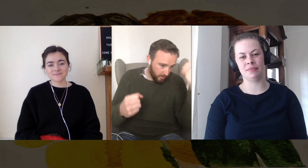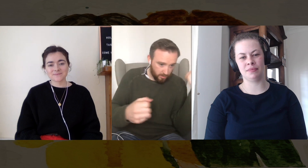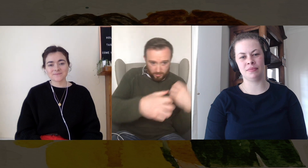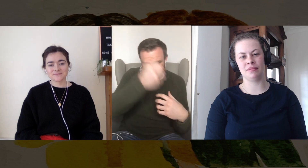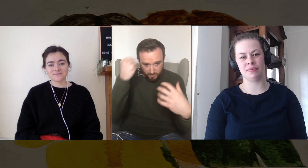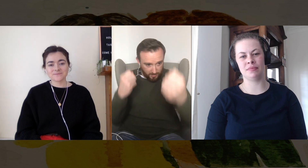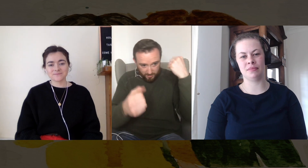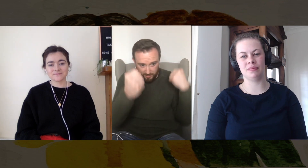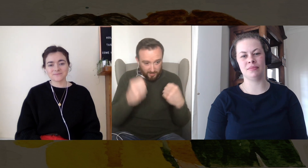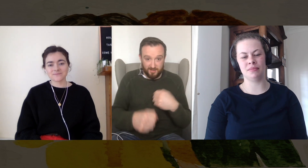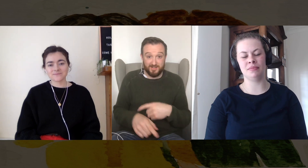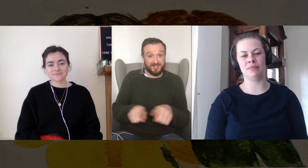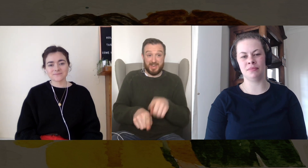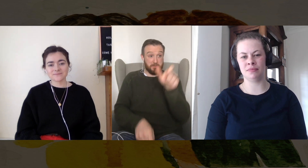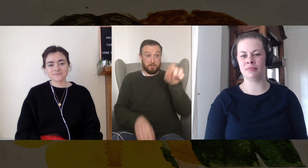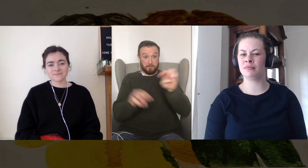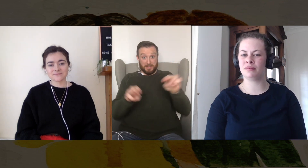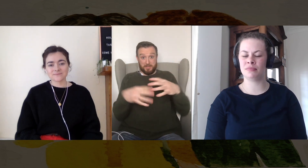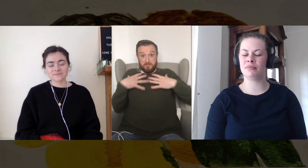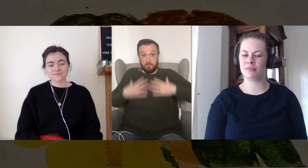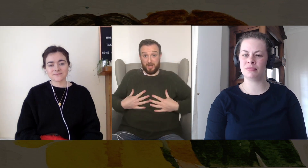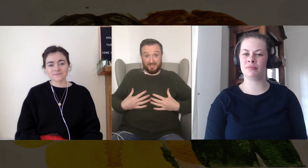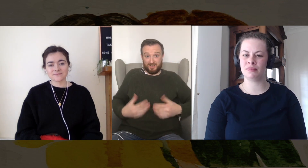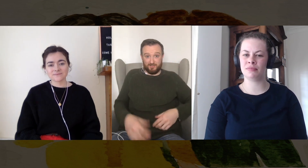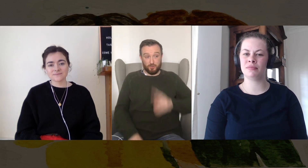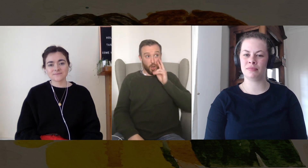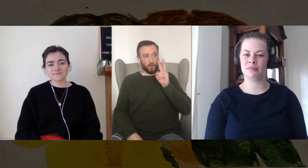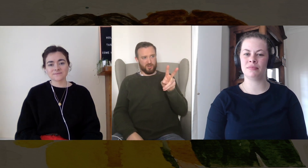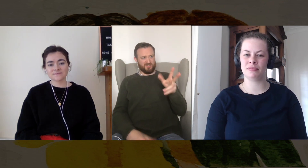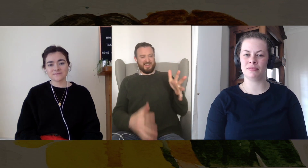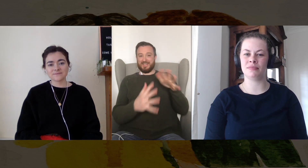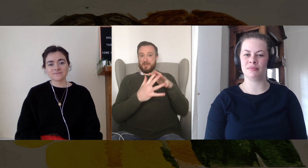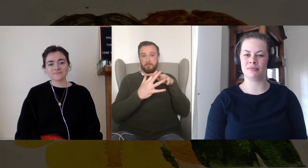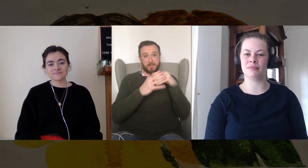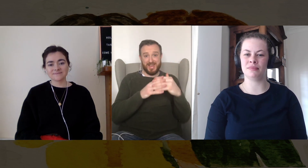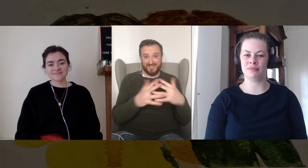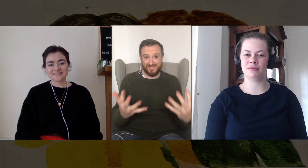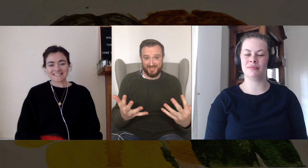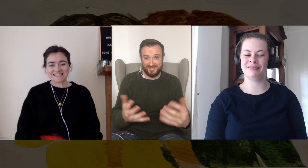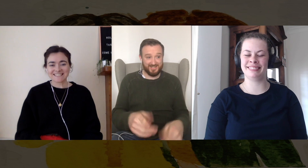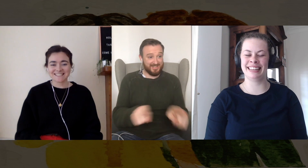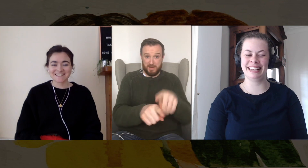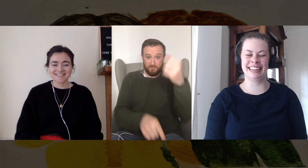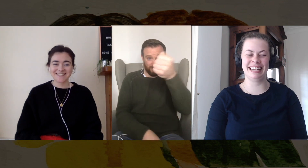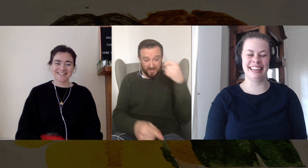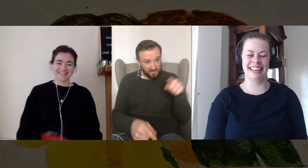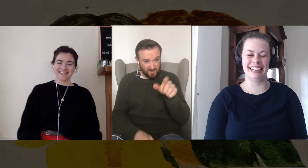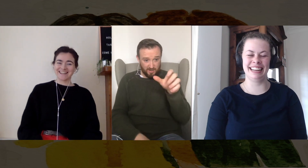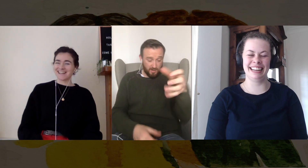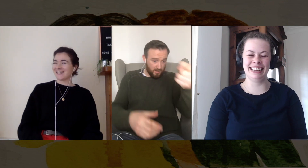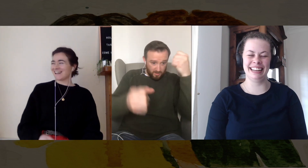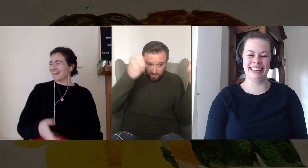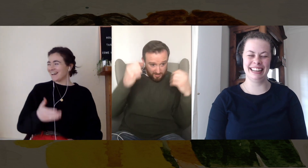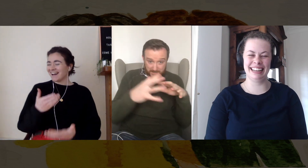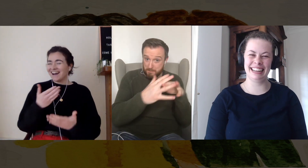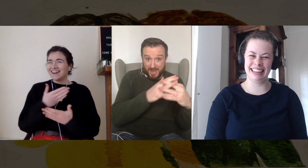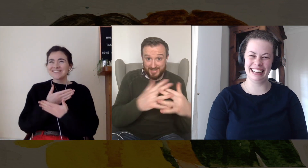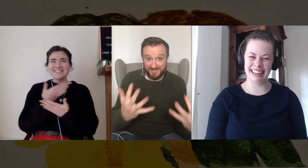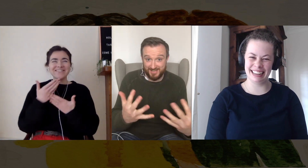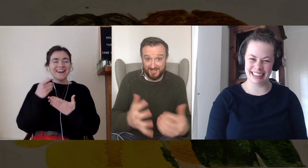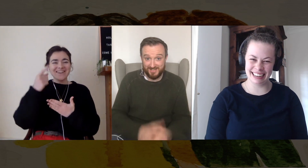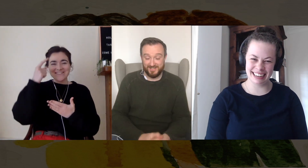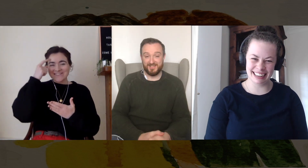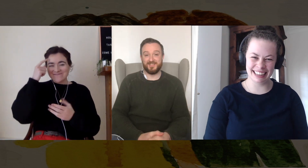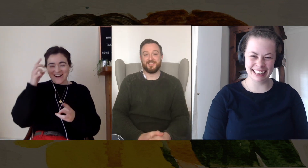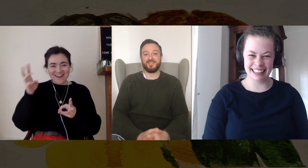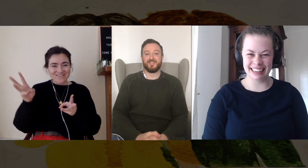having a nice day. Yeah. And you can see that in people. It's like opening the messy closet and all the stuff is in the way and you can't get to them.